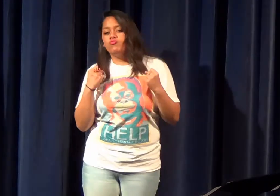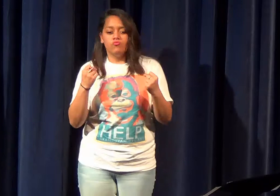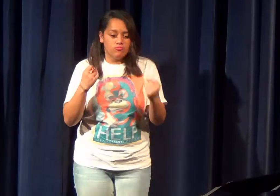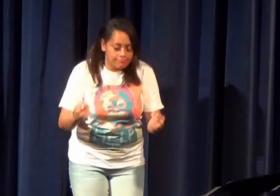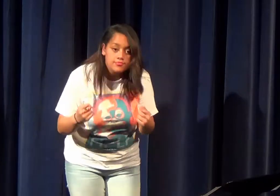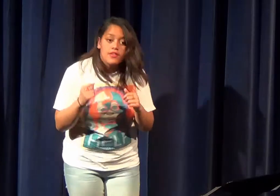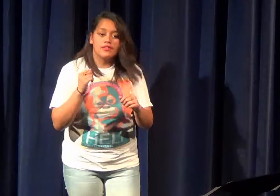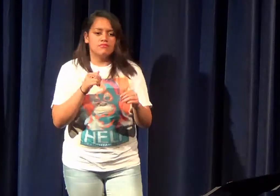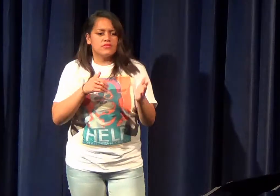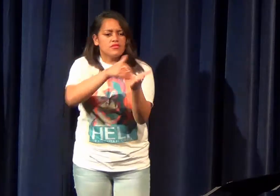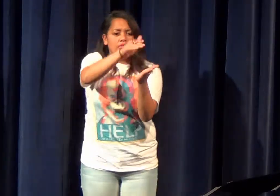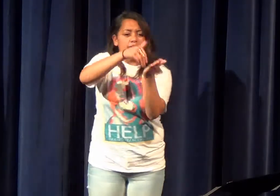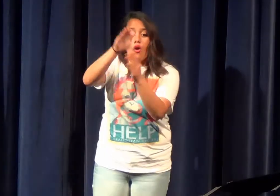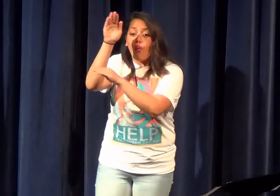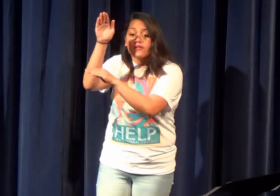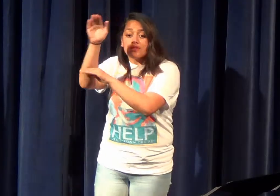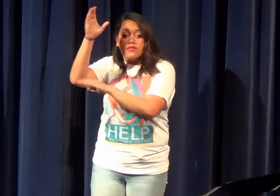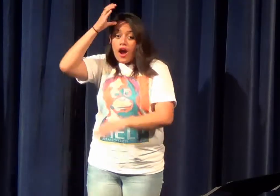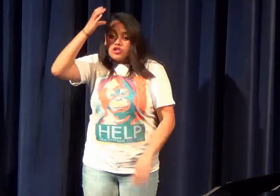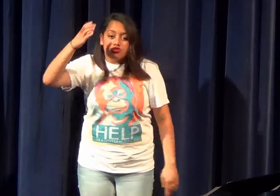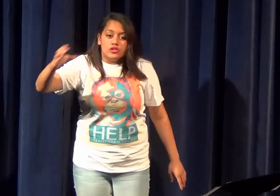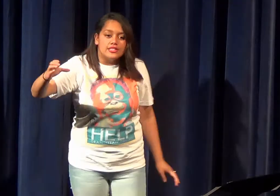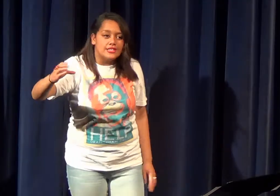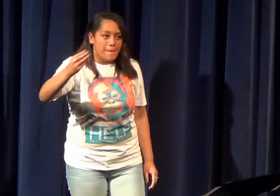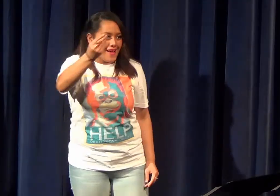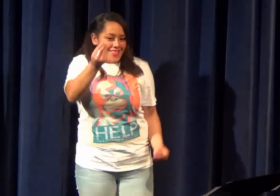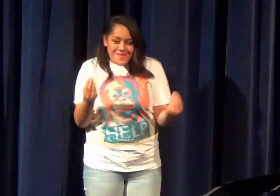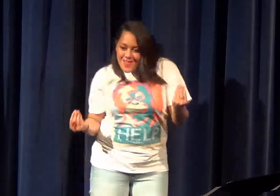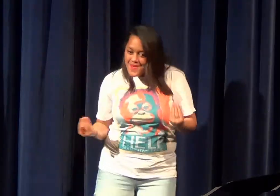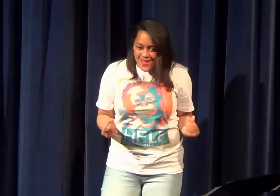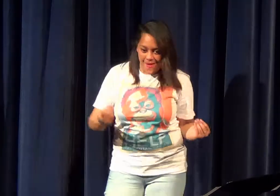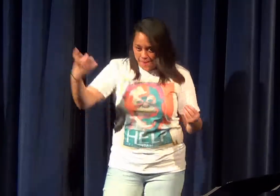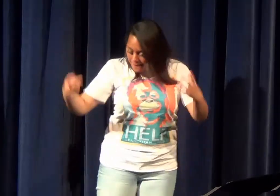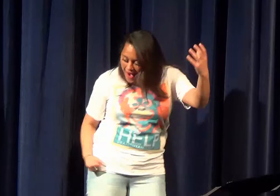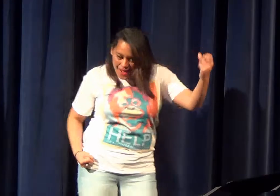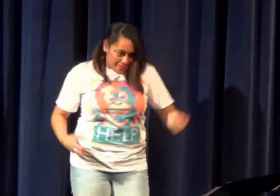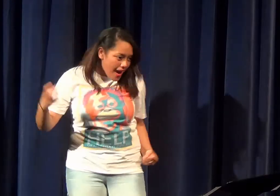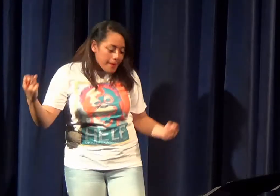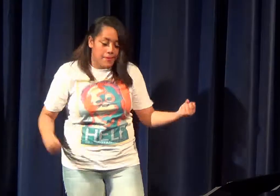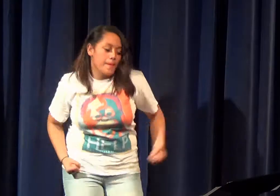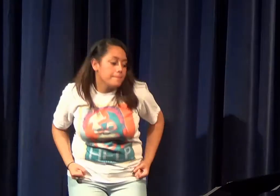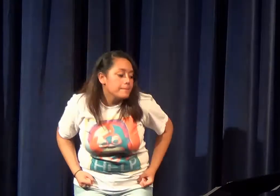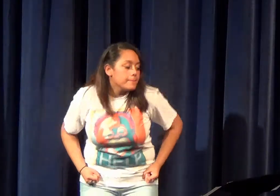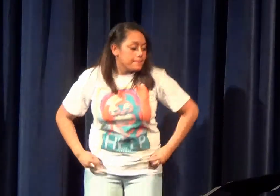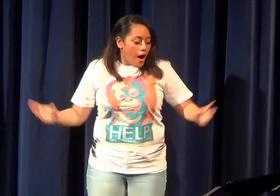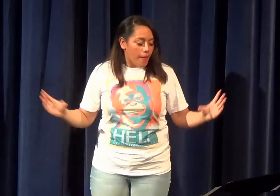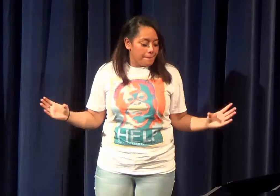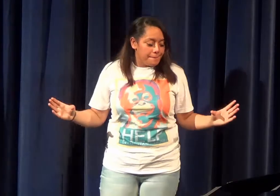And out they would go, and it was sold to overseas countries. And they really did fill their pockets.